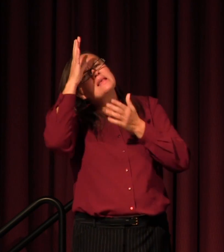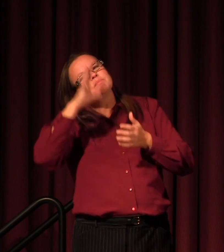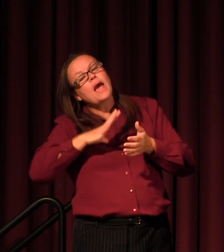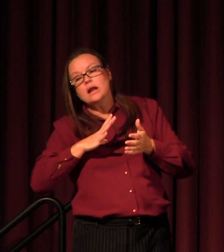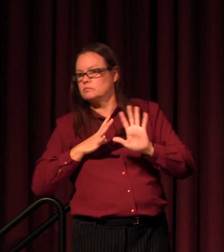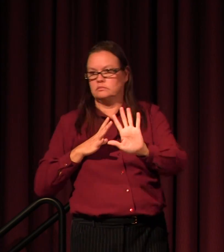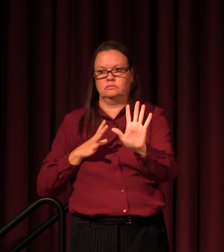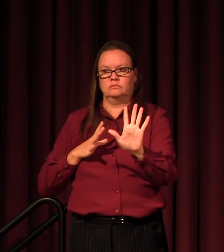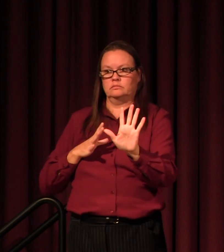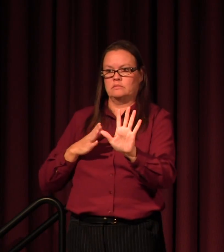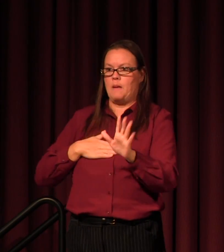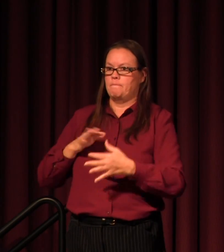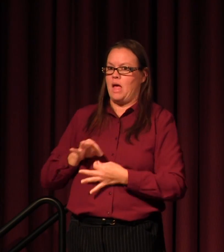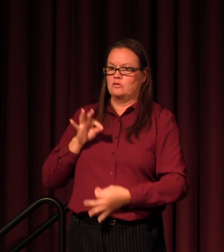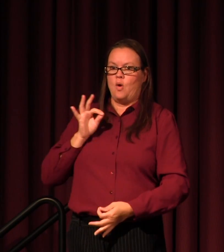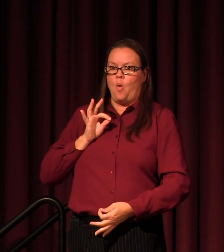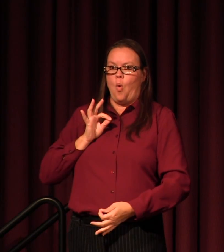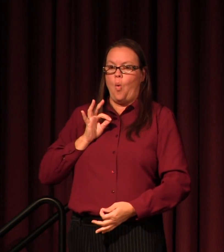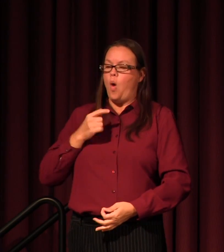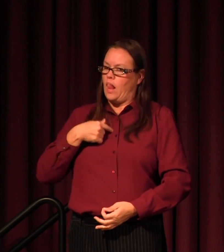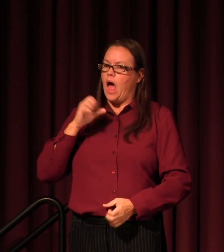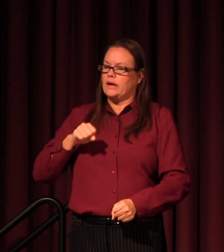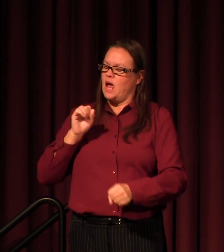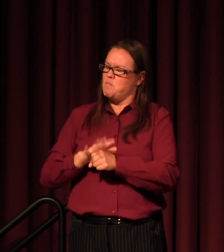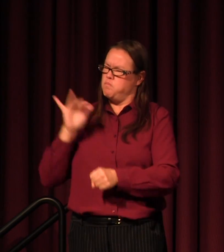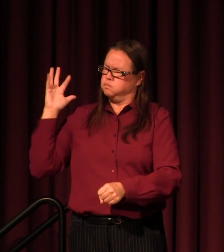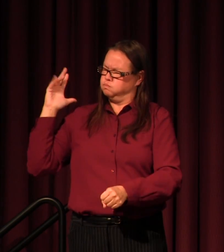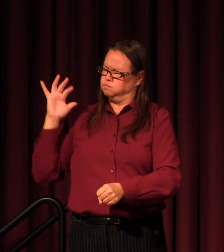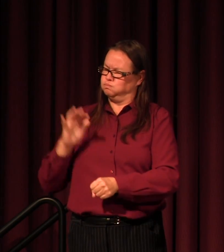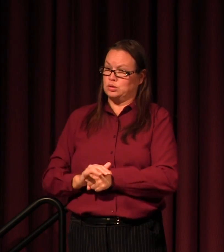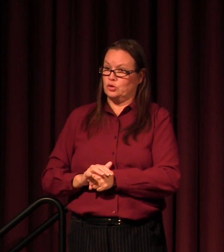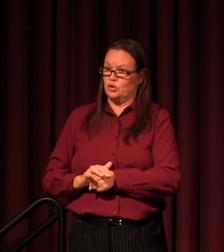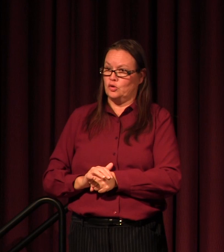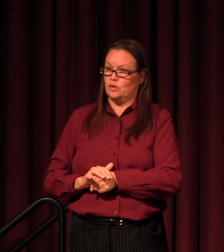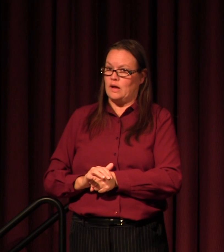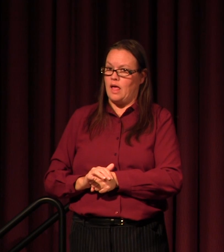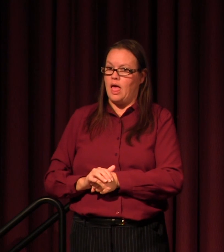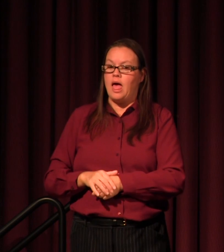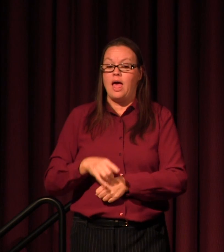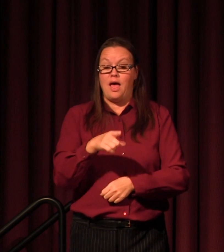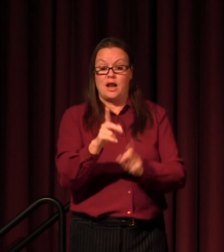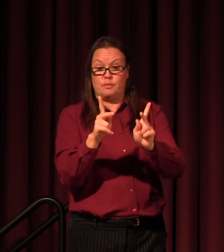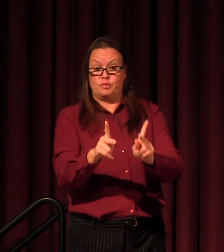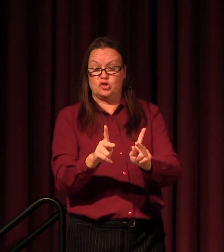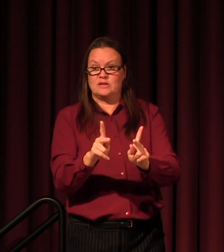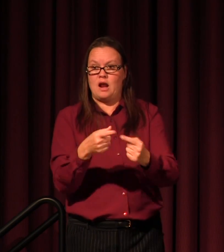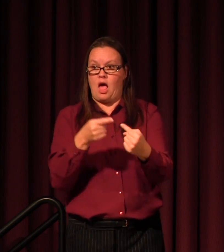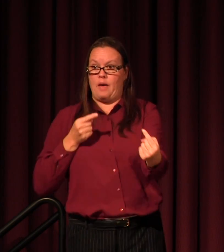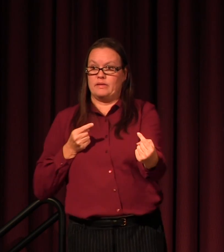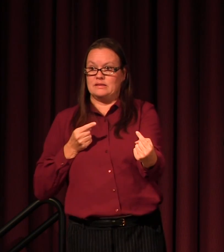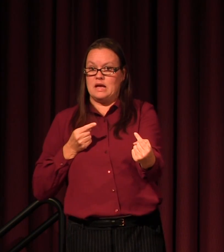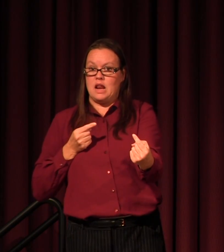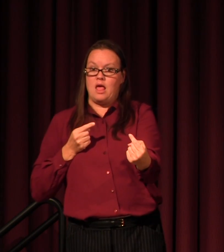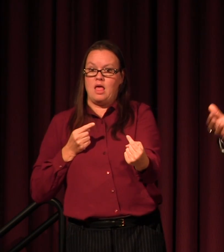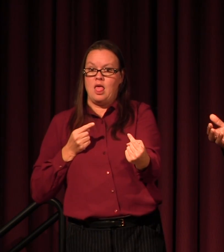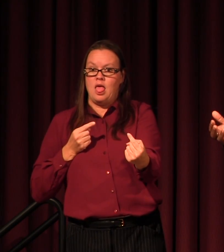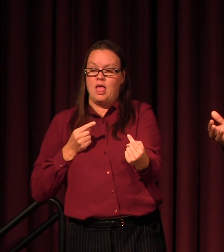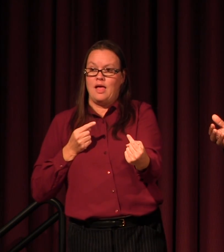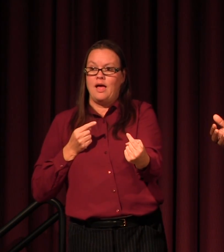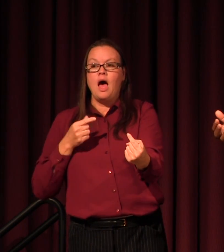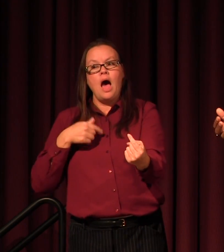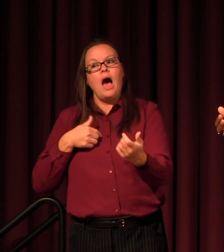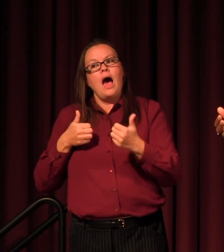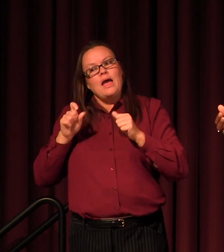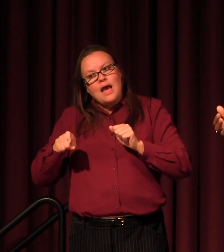And that's not helpful. And it's difficult when someone's coming at me to remember, oh, James, you are trying to demonstrate what love looks